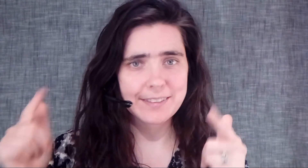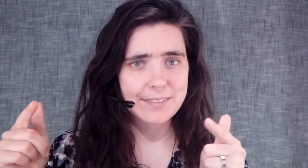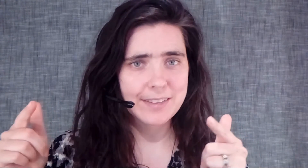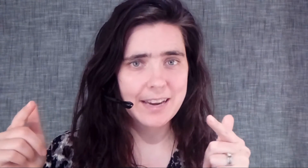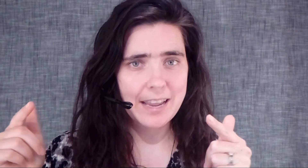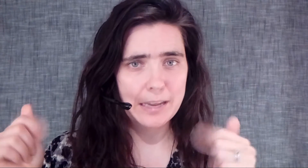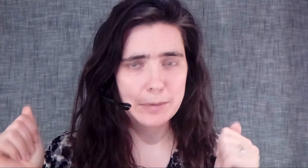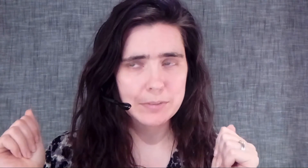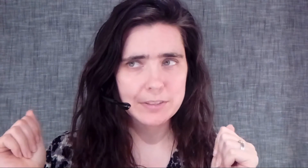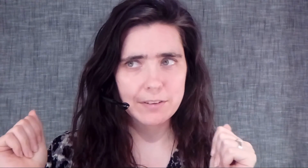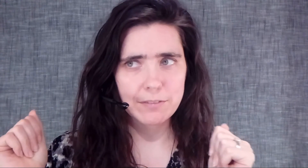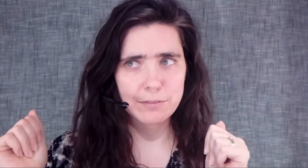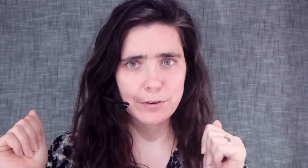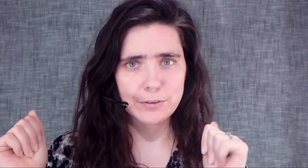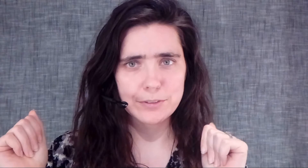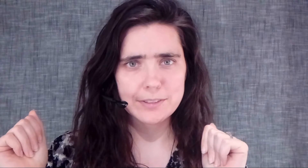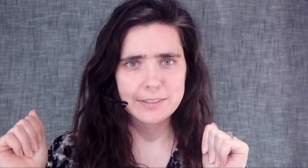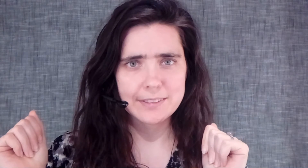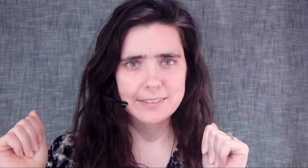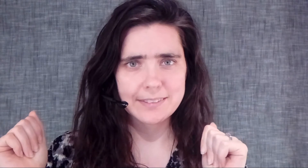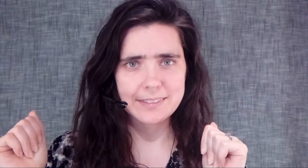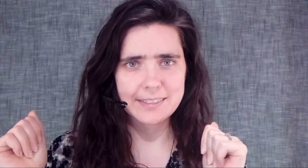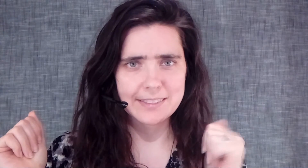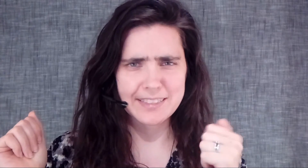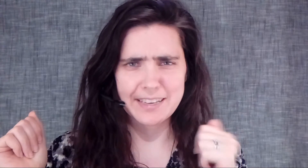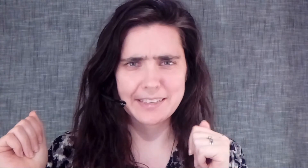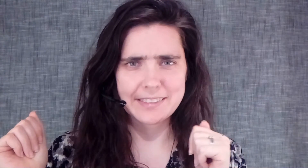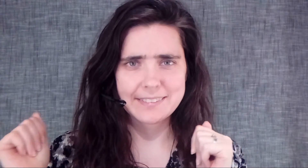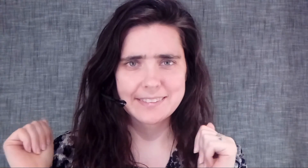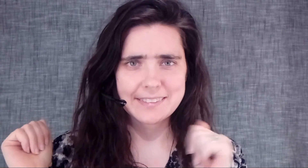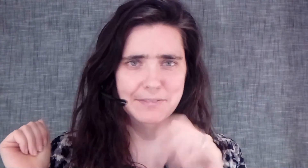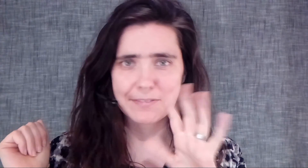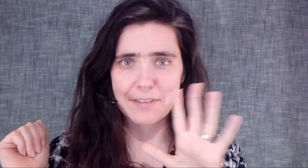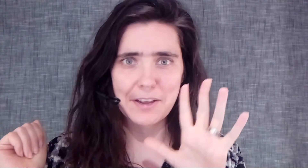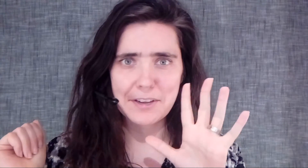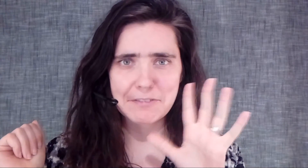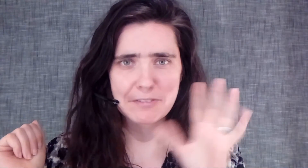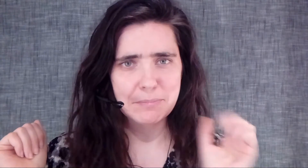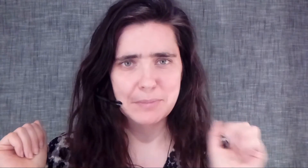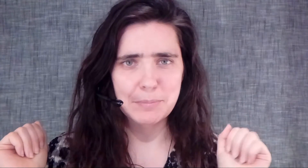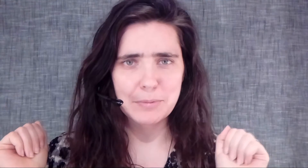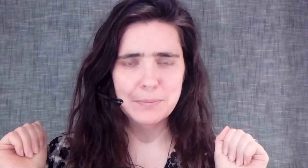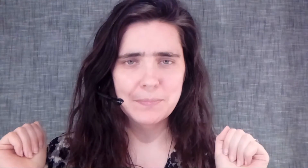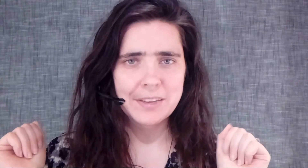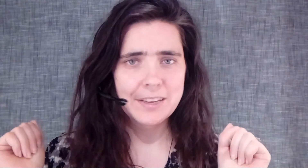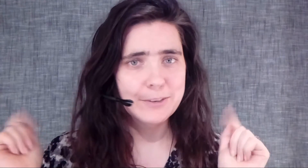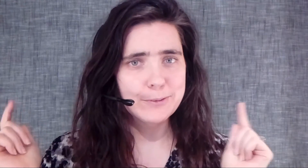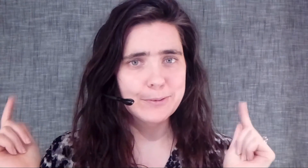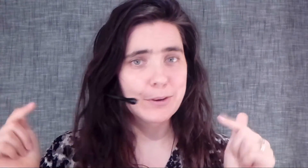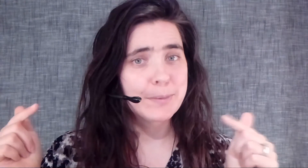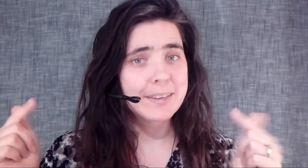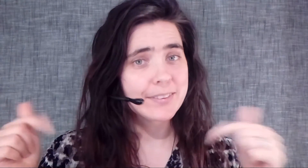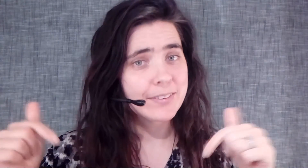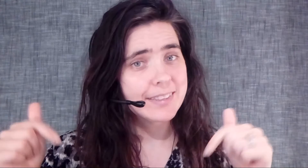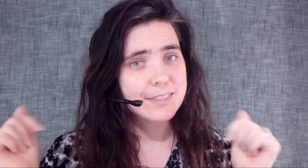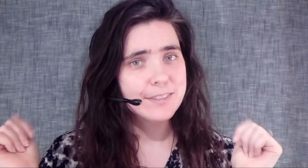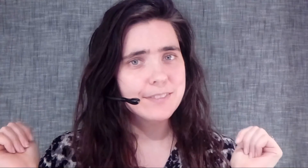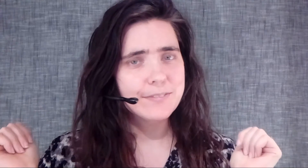the names of the first, let's say, 5 people who comment on this